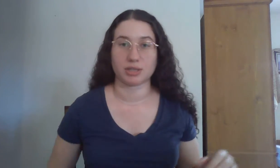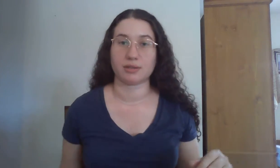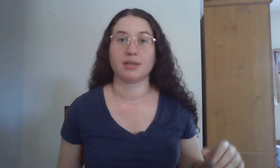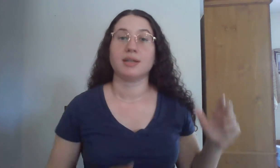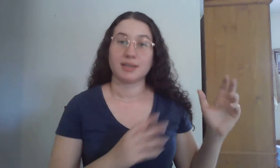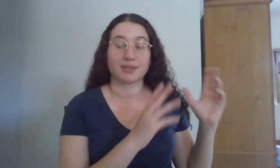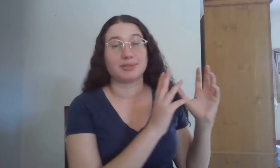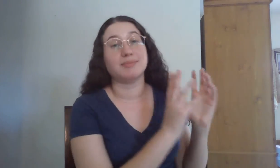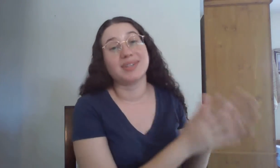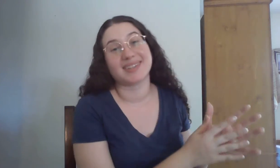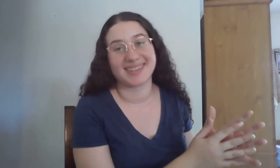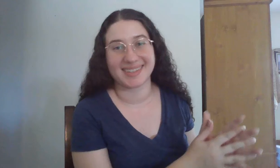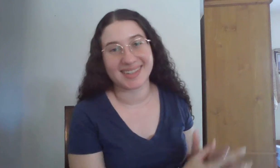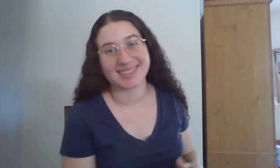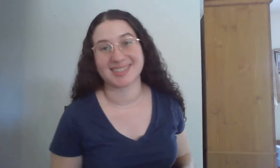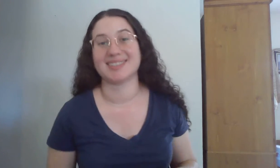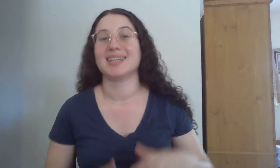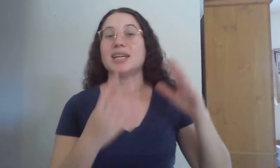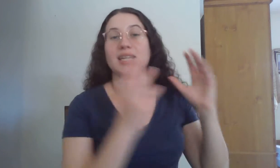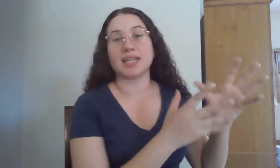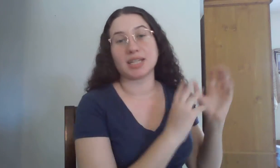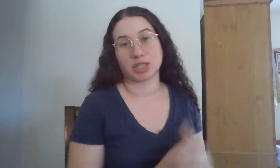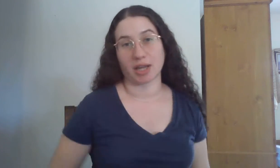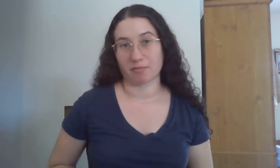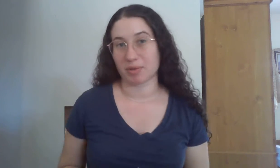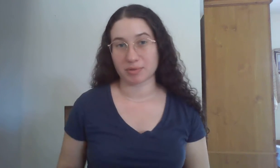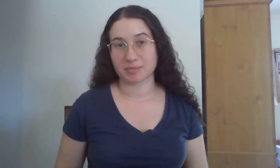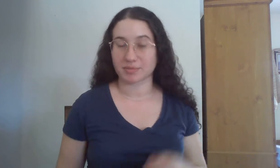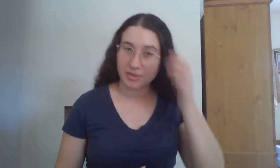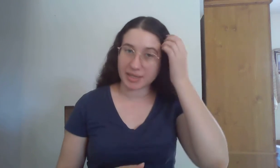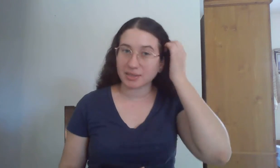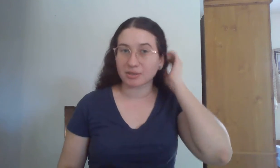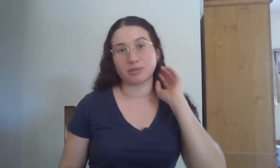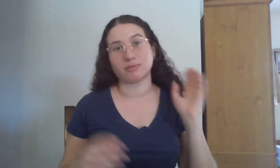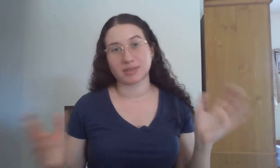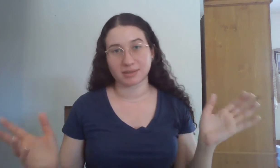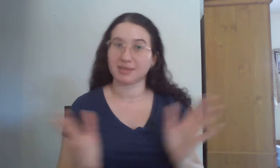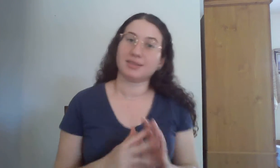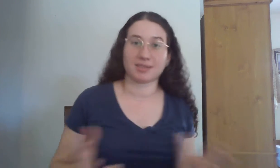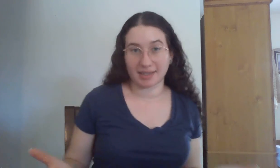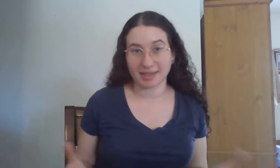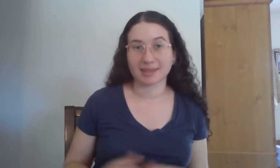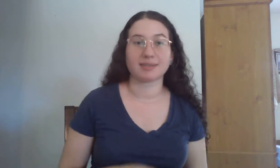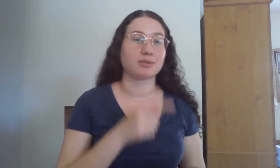and there is milk in the kitchen is it kitchen have milk. Right? So you would sign it like this.